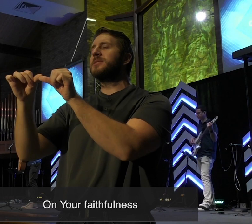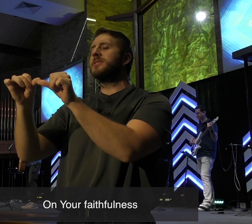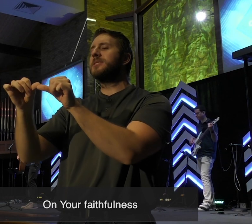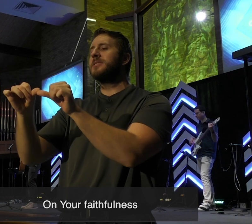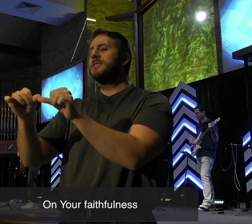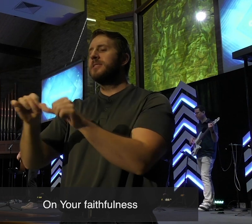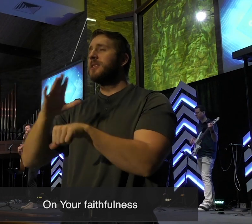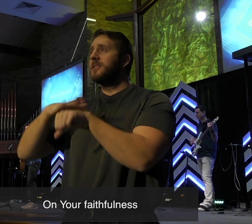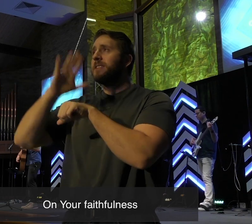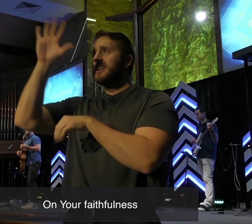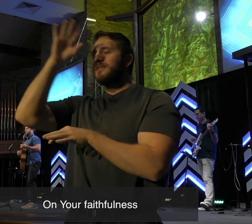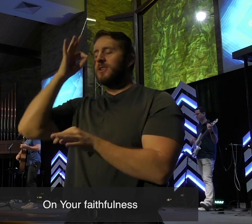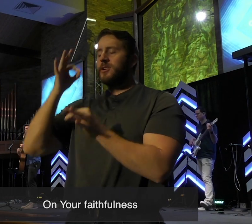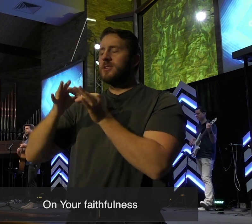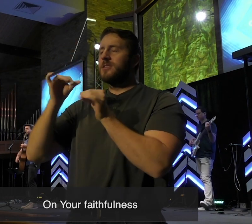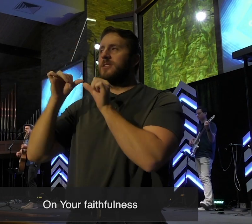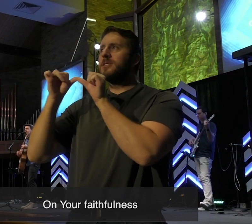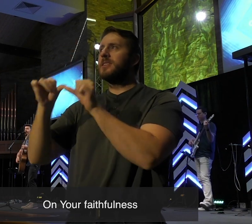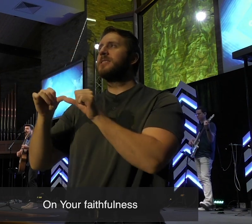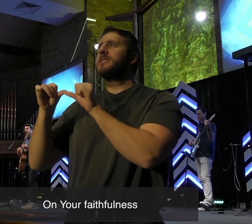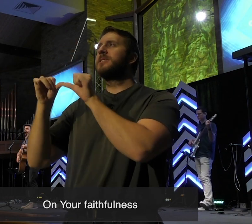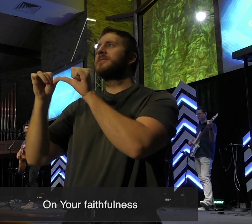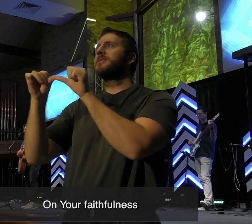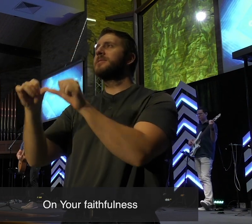faithfulness, on your faithfulness.